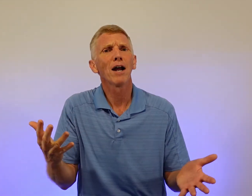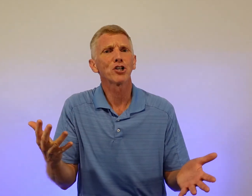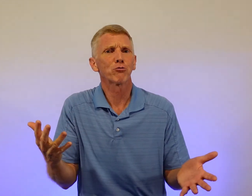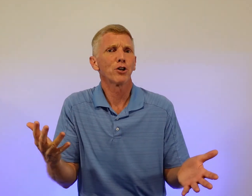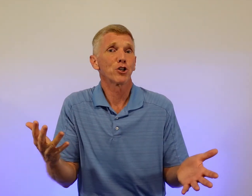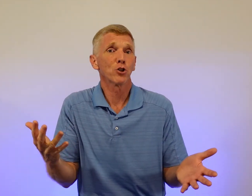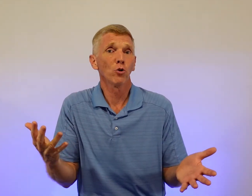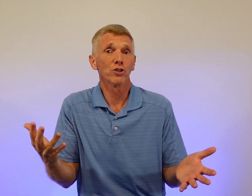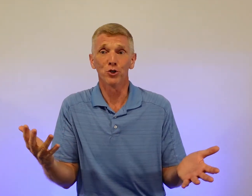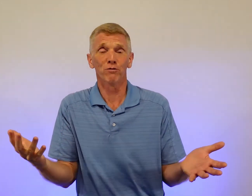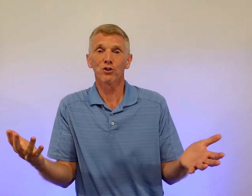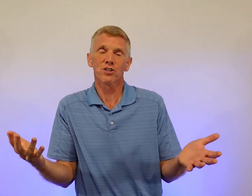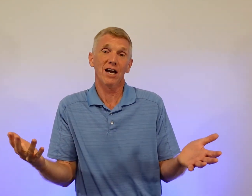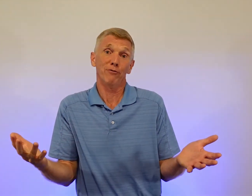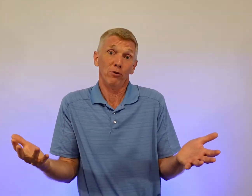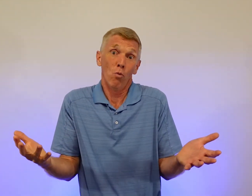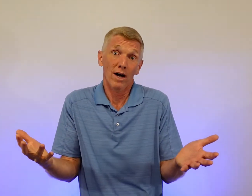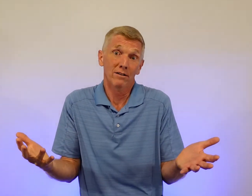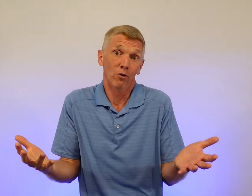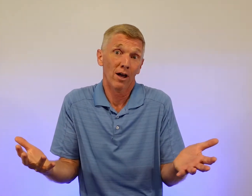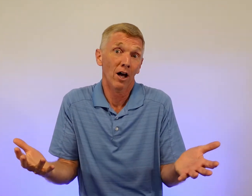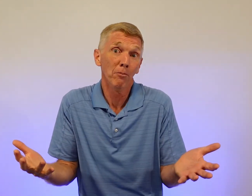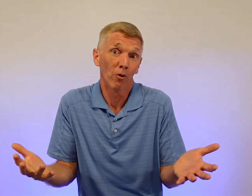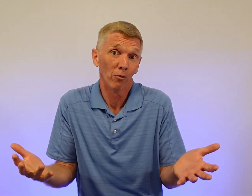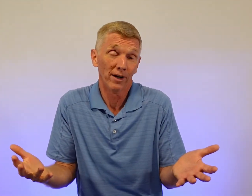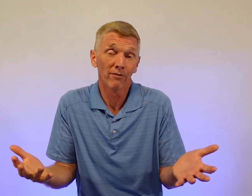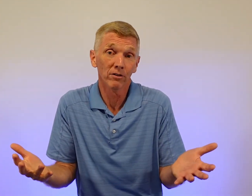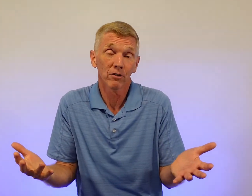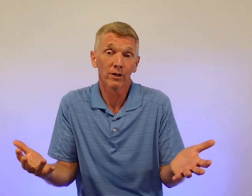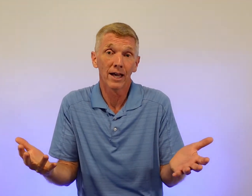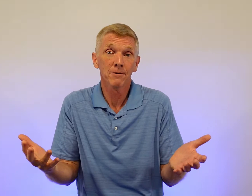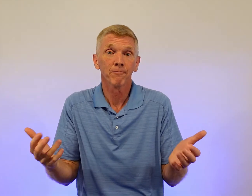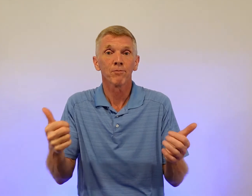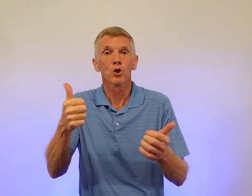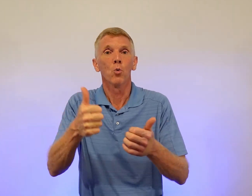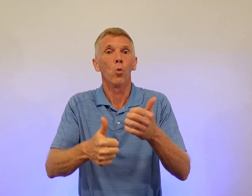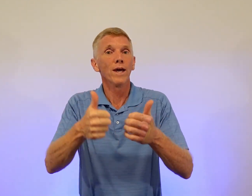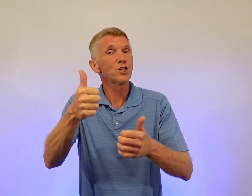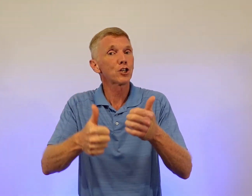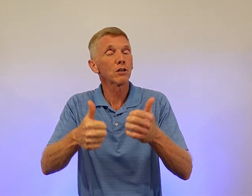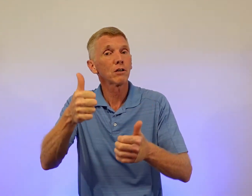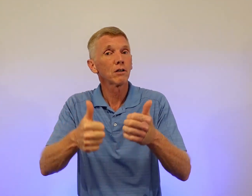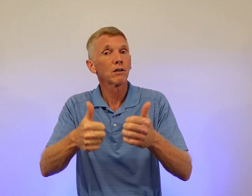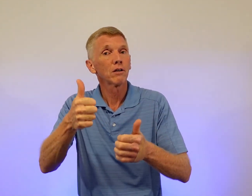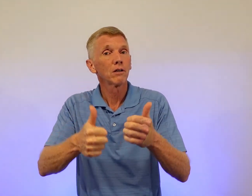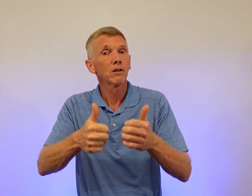just shrug your shoulders, universal sign for what or help or whatever. Okay? Which